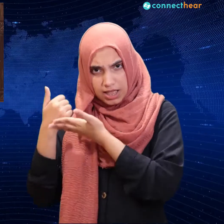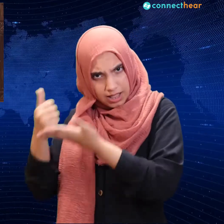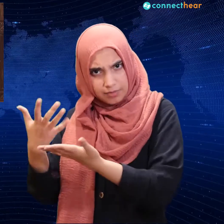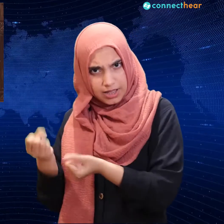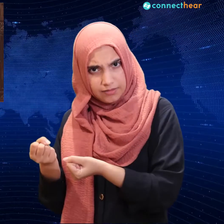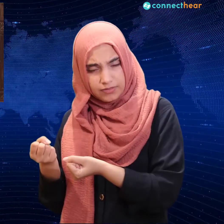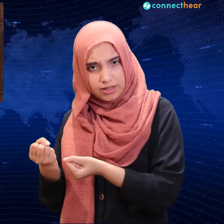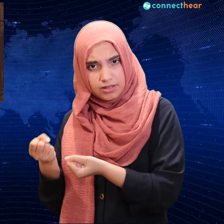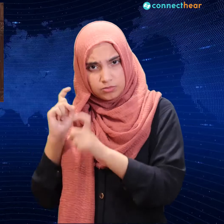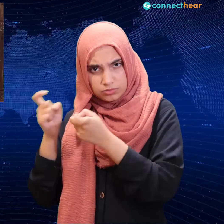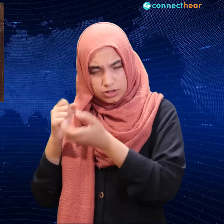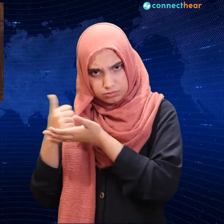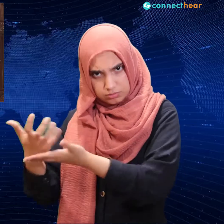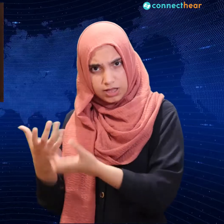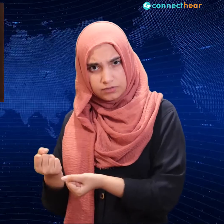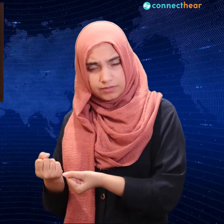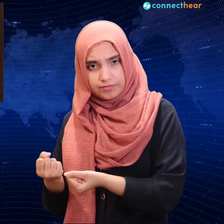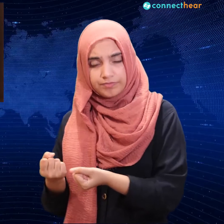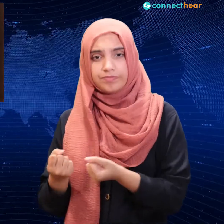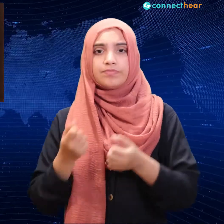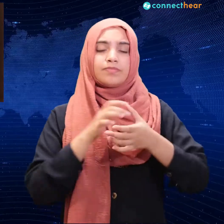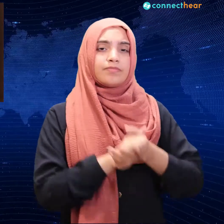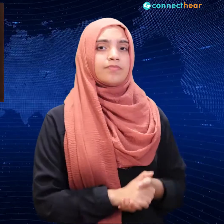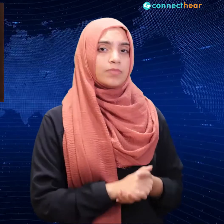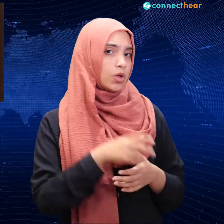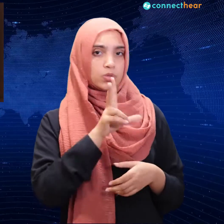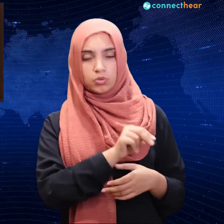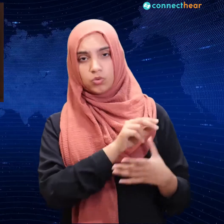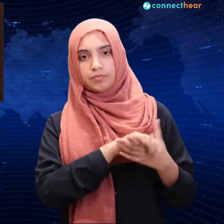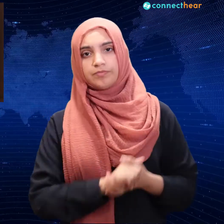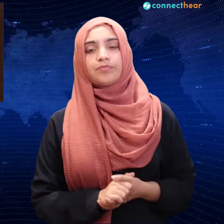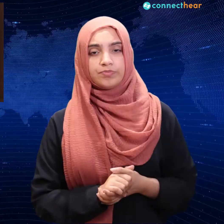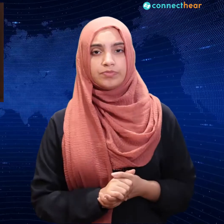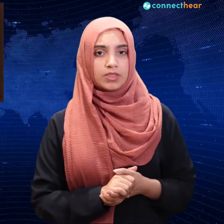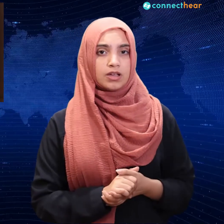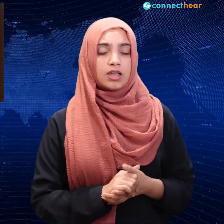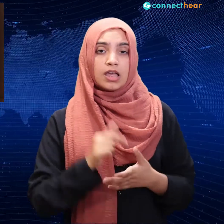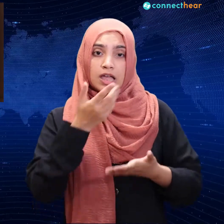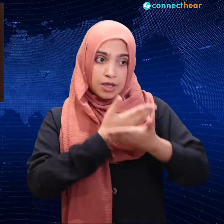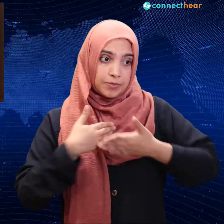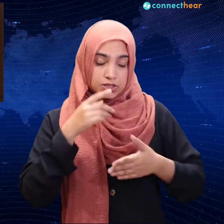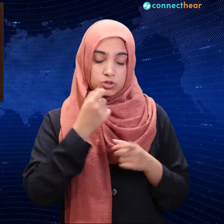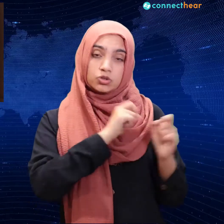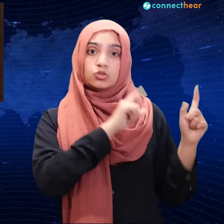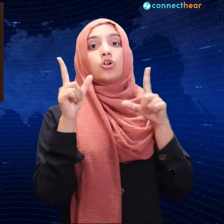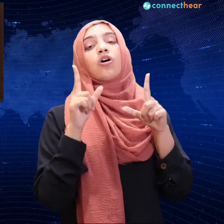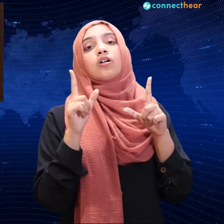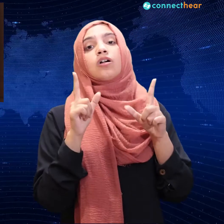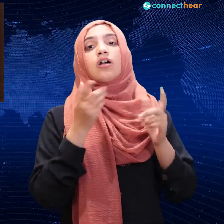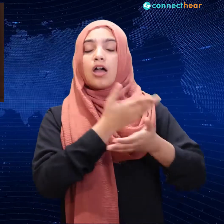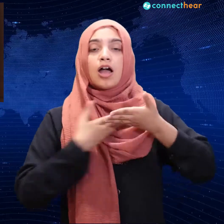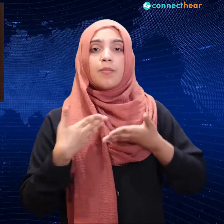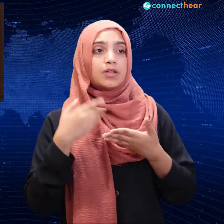that conflict, that part of the conflict? Becky, do you know, we are as shocked and surprised as everyone